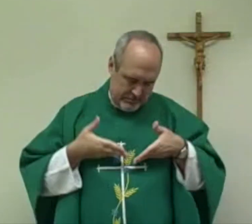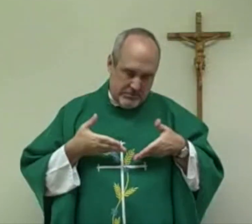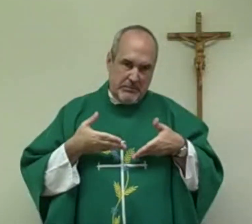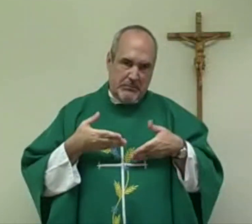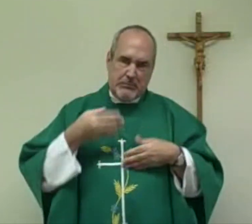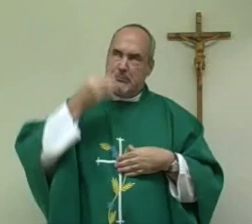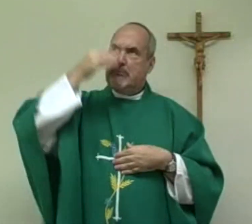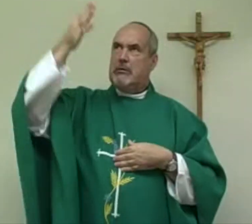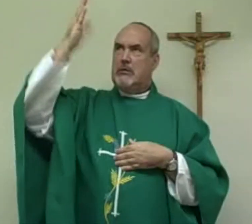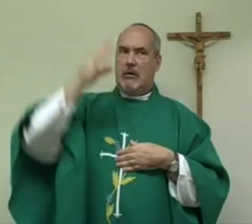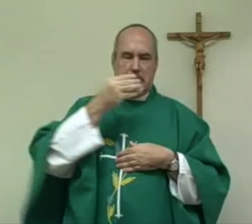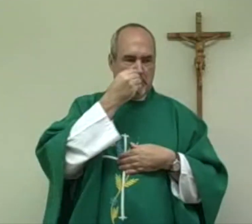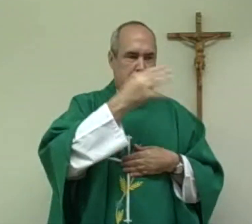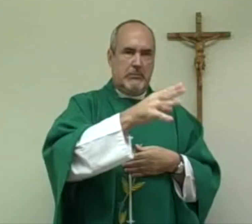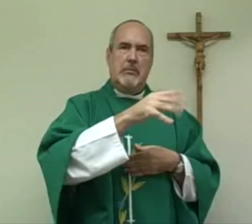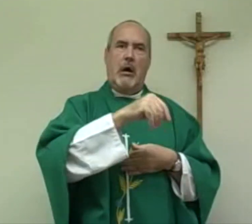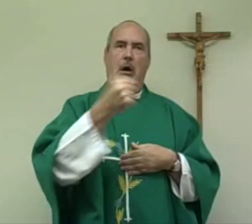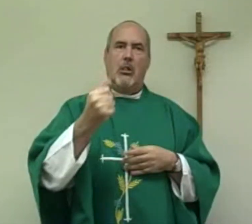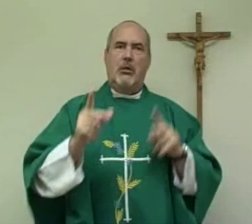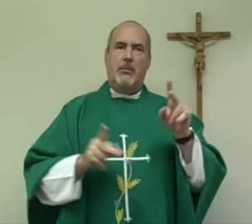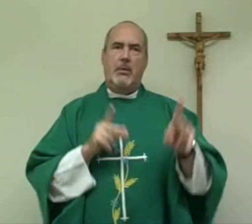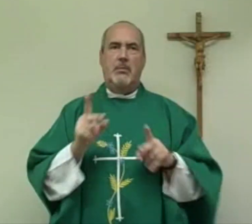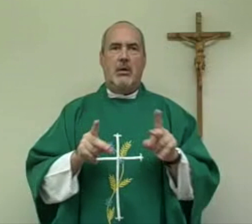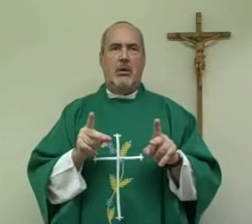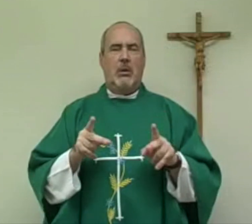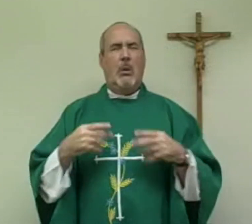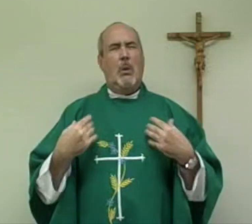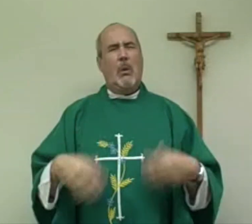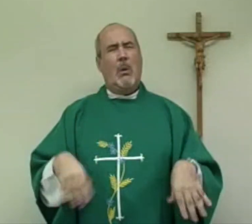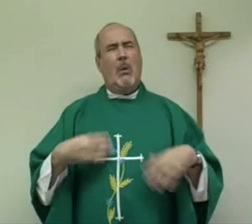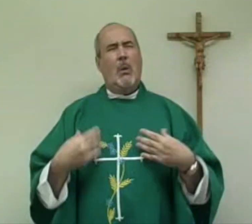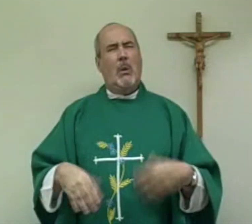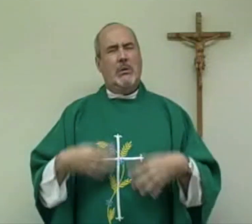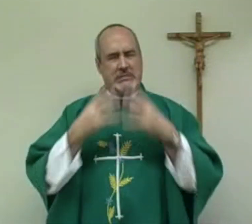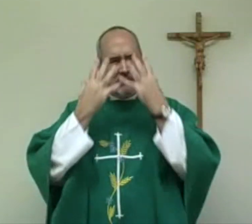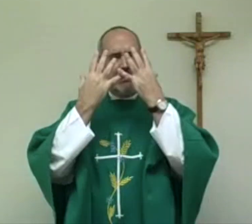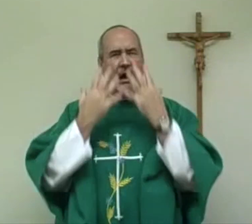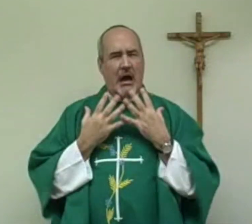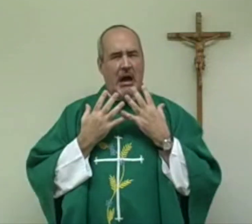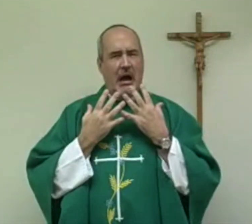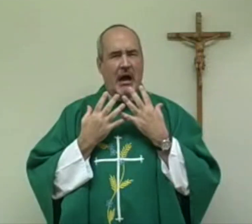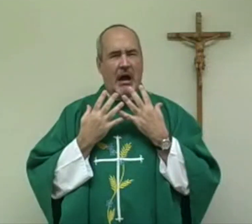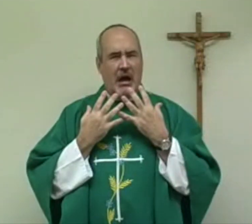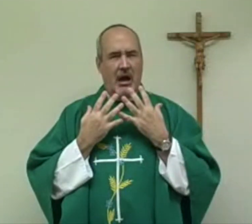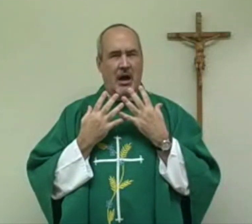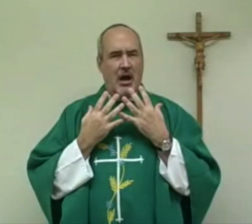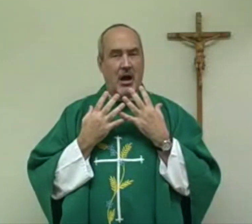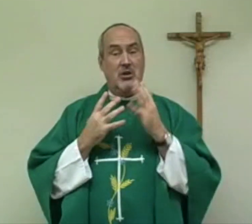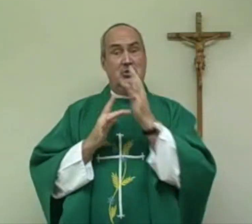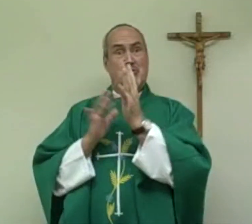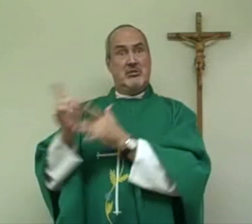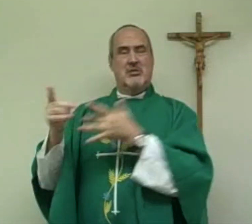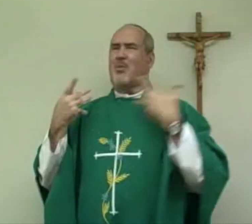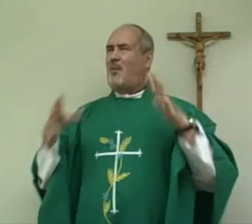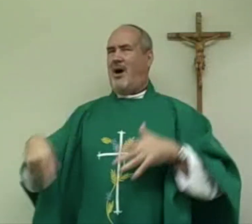a man who was very selfish and ignored God and ignored other people. It's so